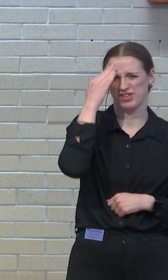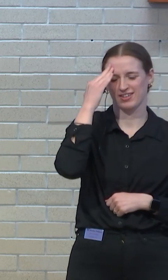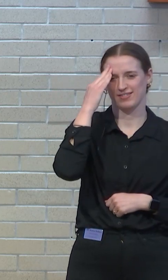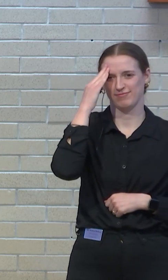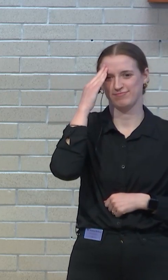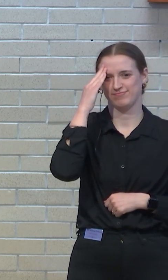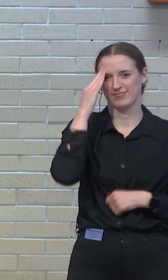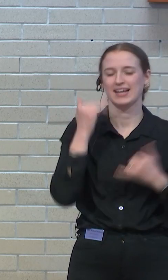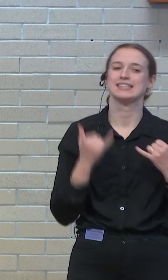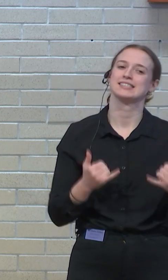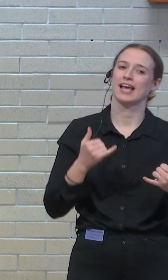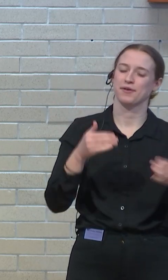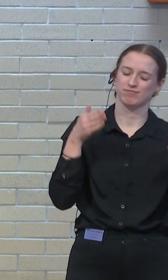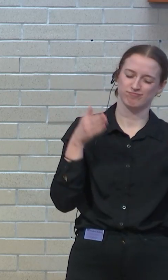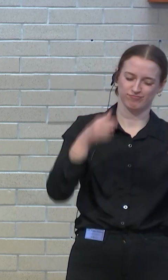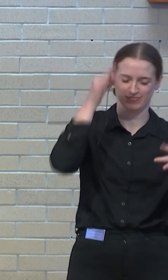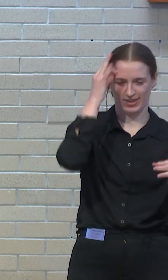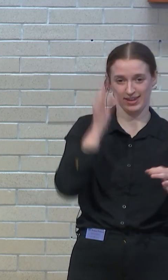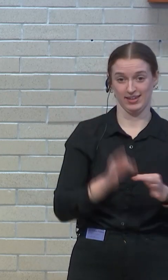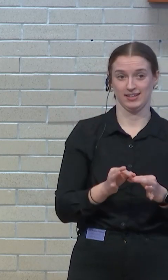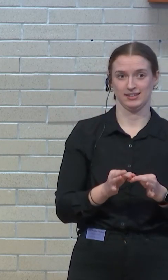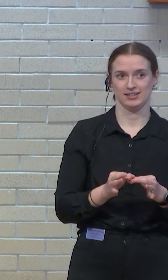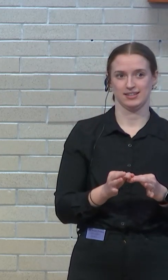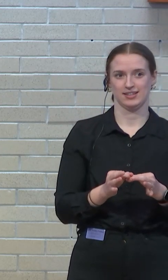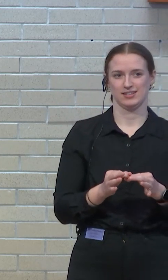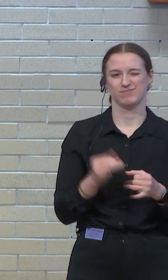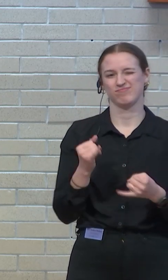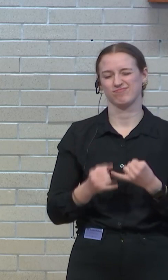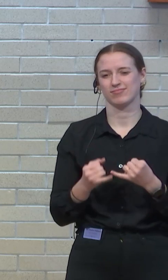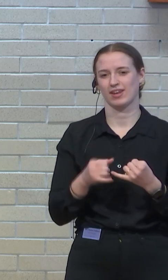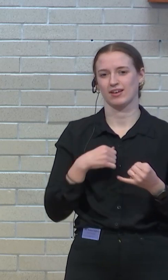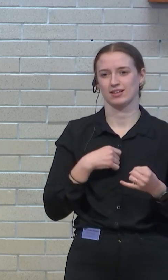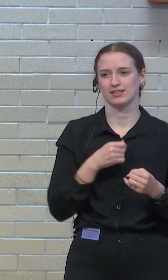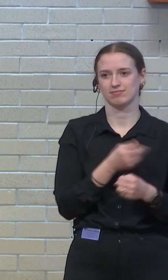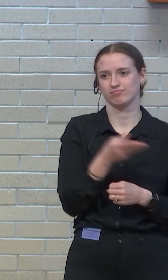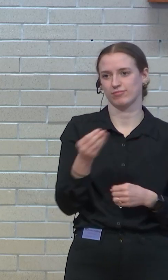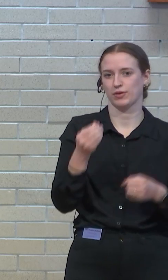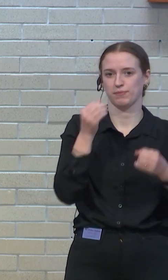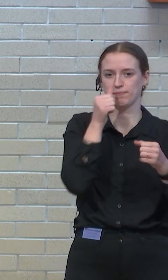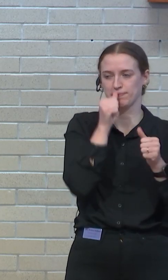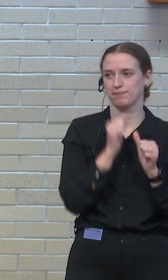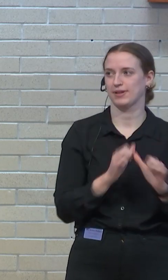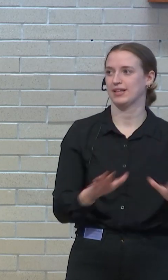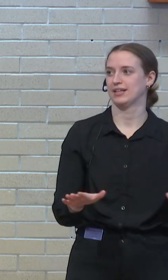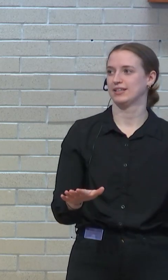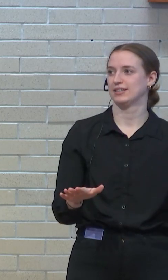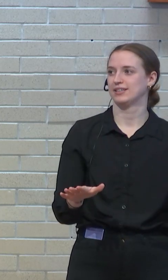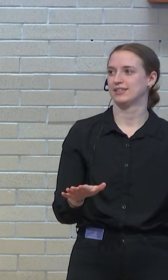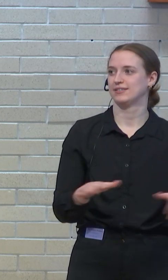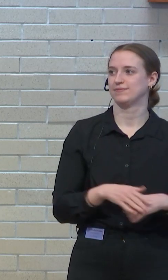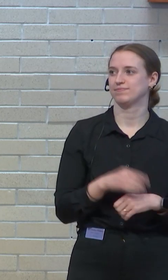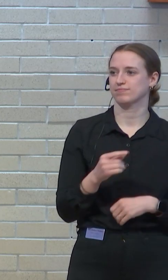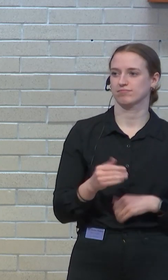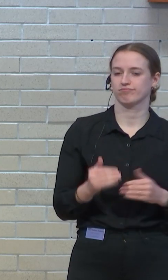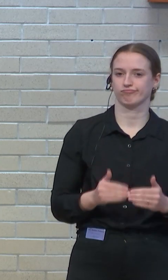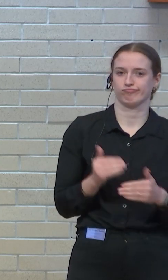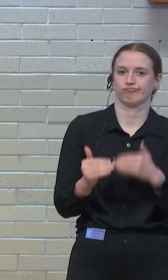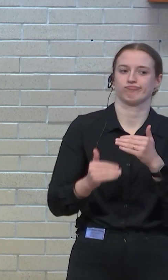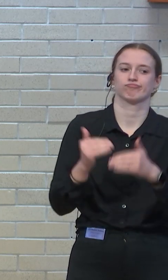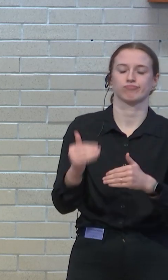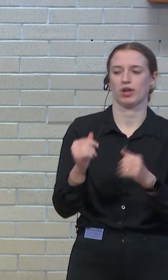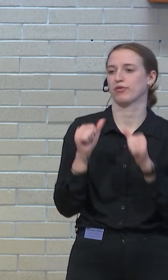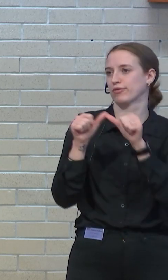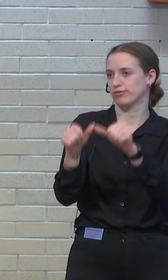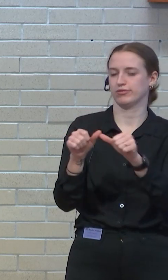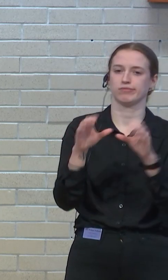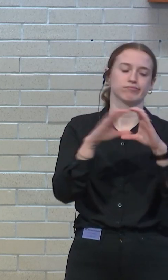little bit. And then towards the end, I want to leave you with a blessing and encourage you as you leave and you embark on your day as you head to